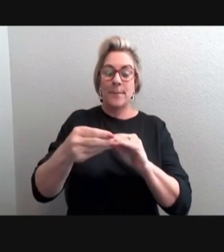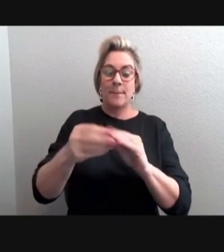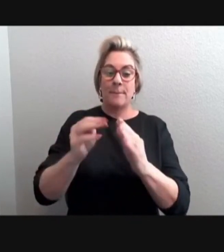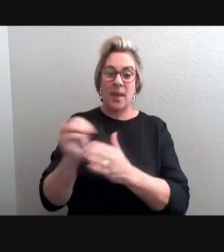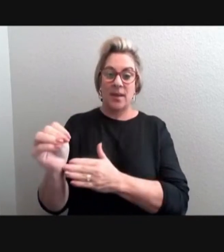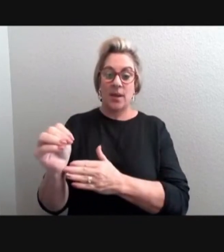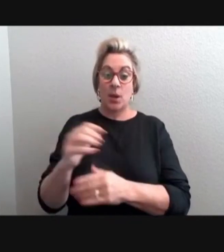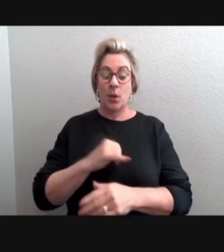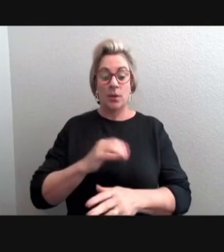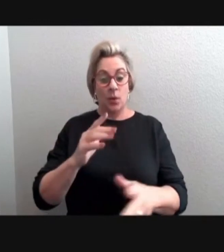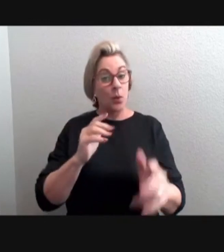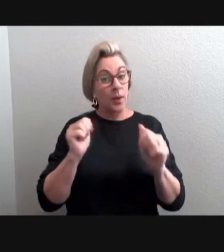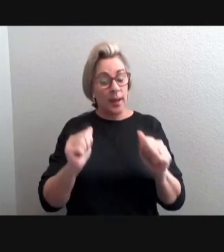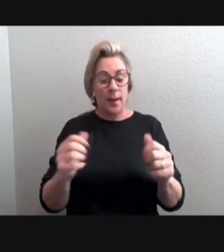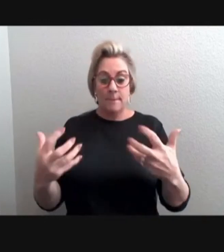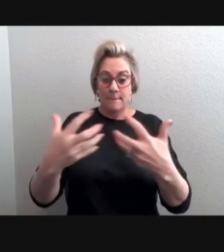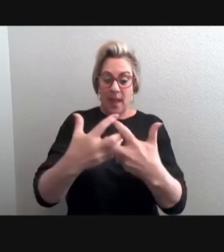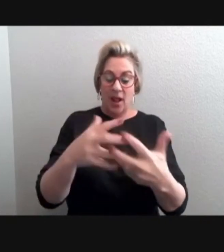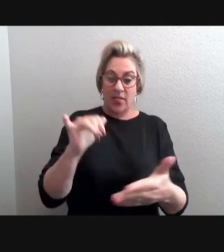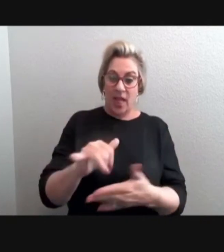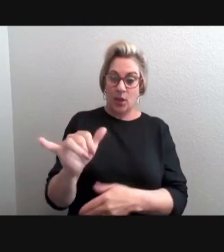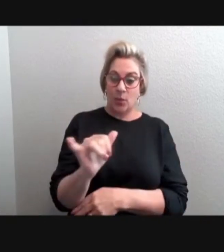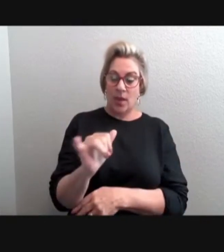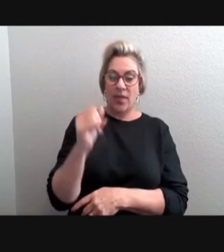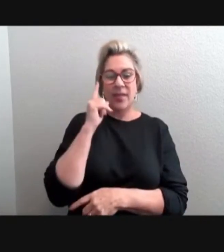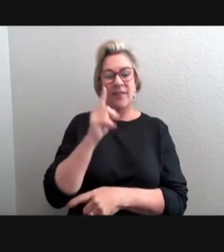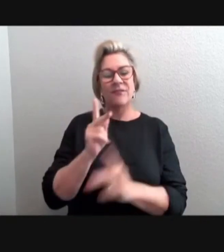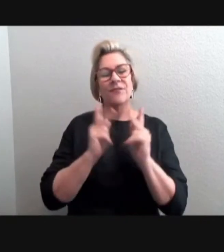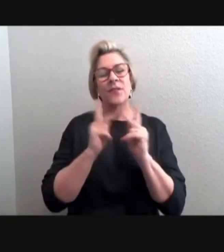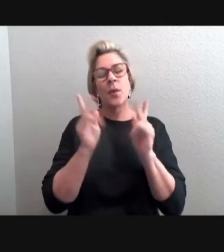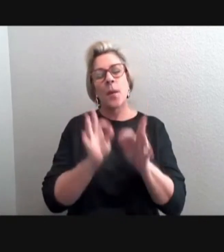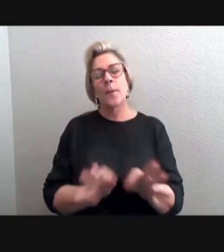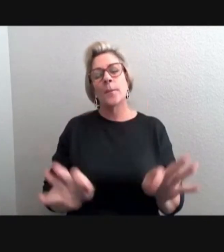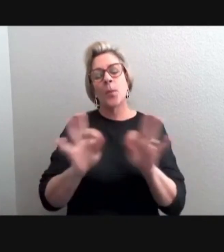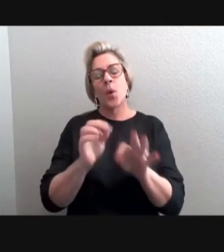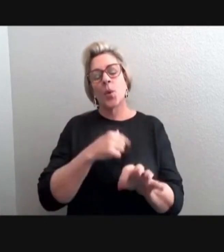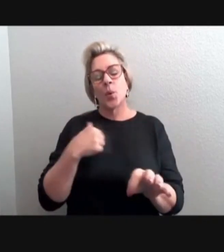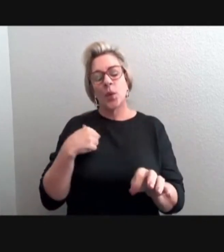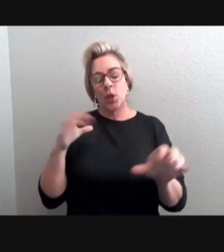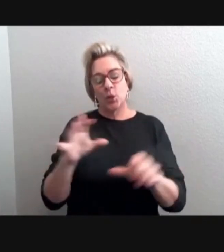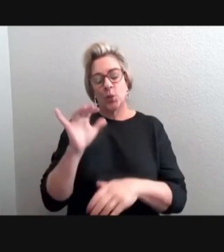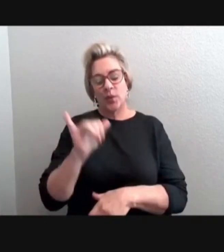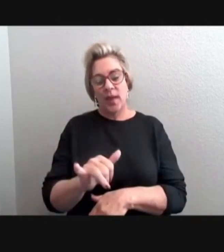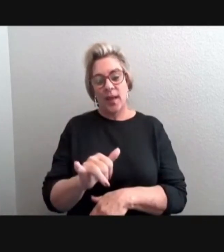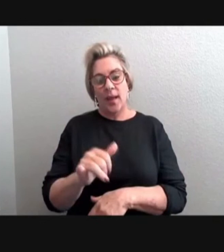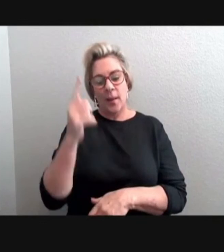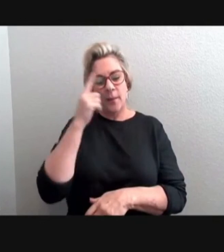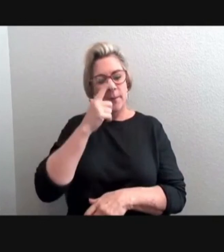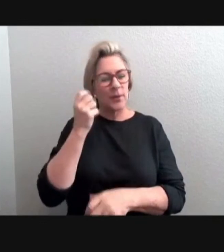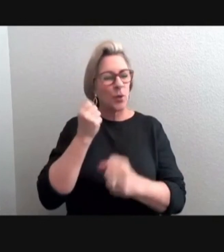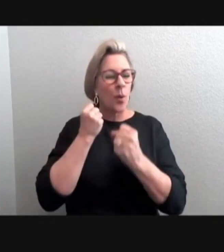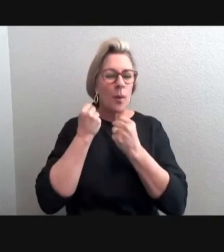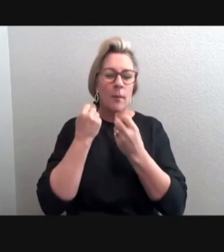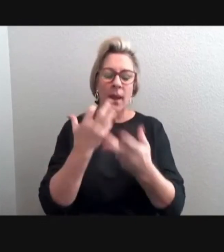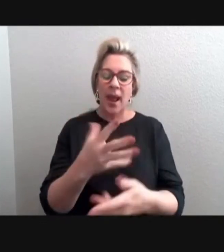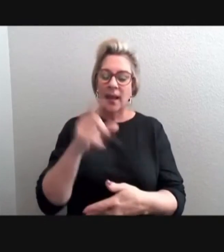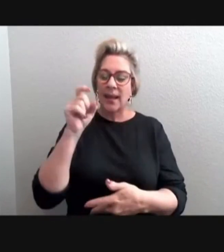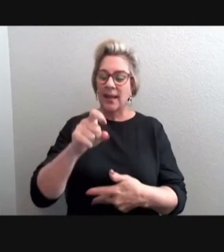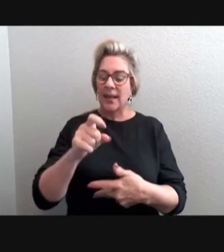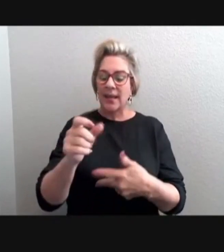going to be matching that as well. I think it's real important that we do that because there are a lot of needs, and whether